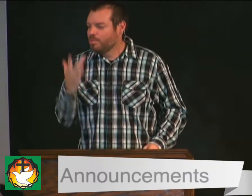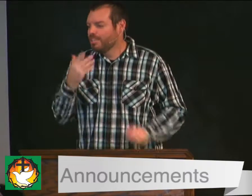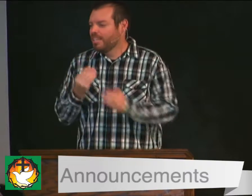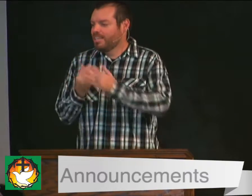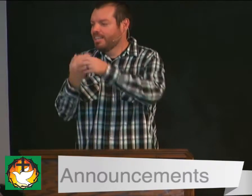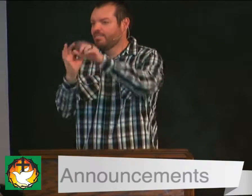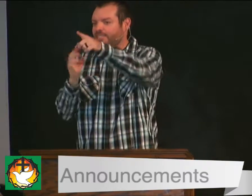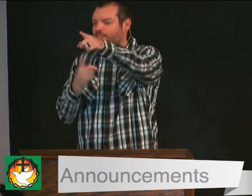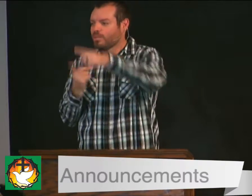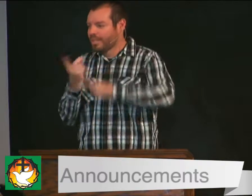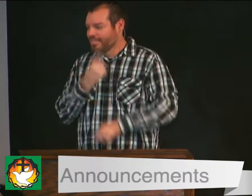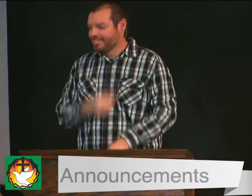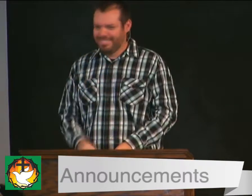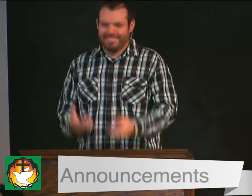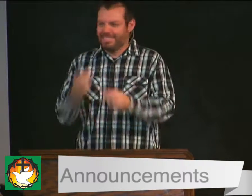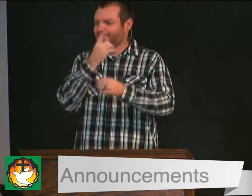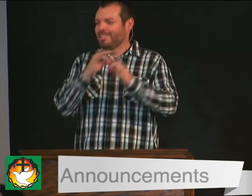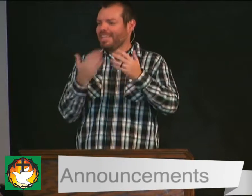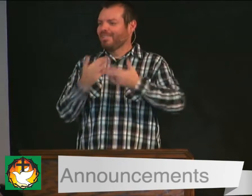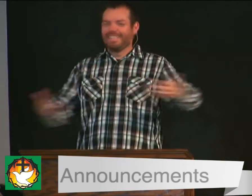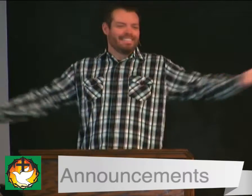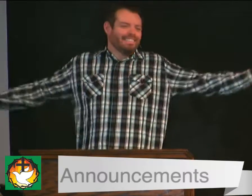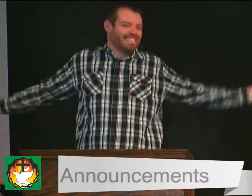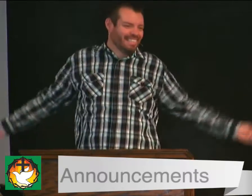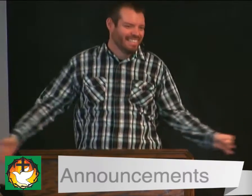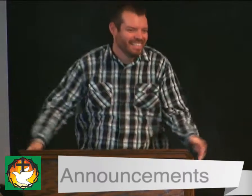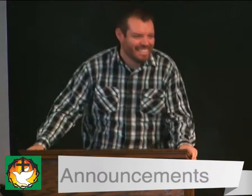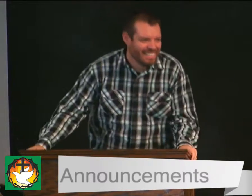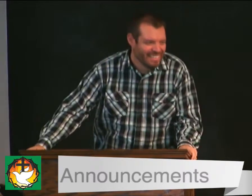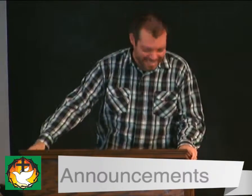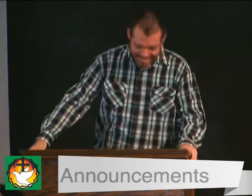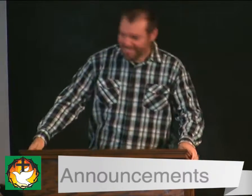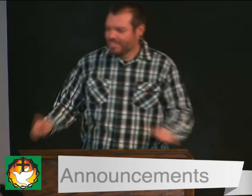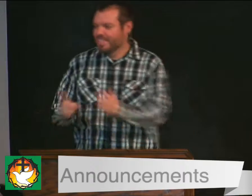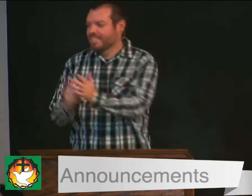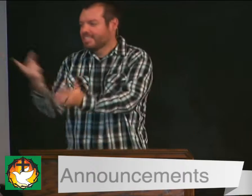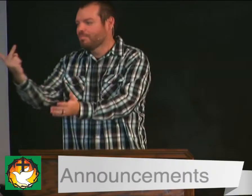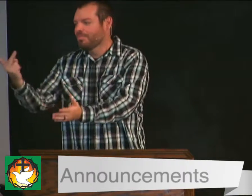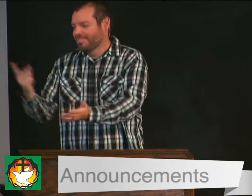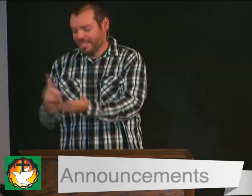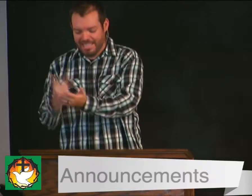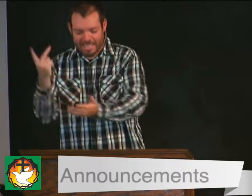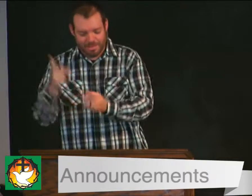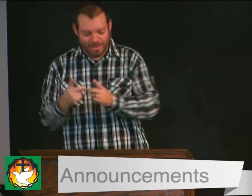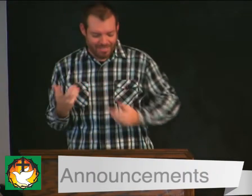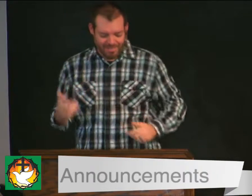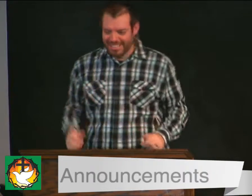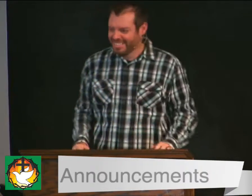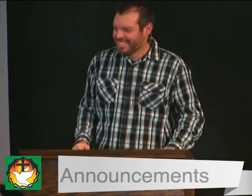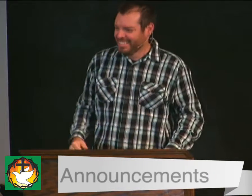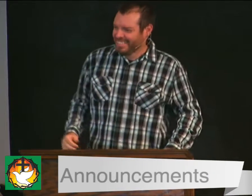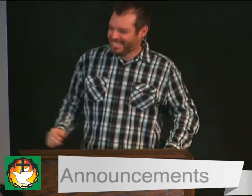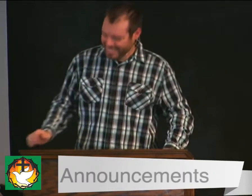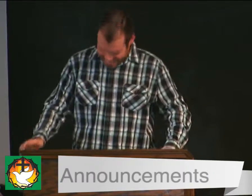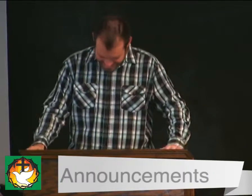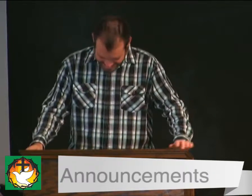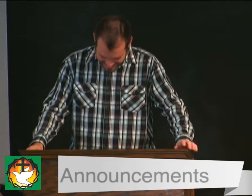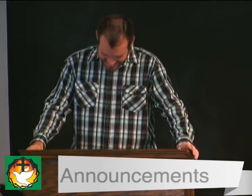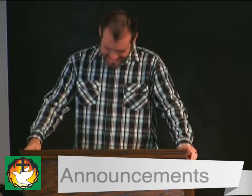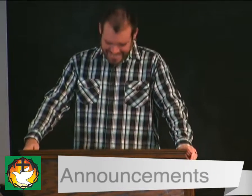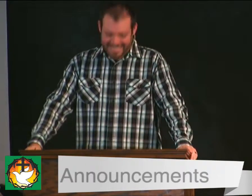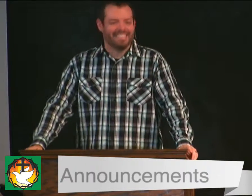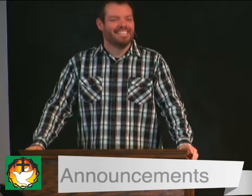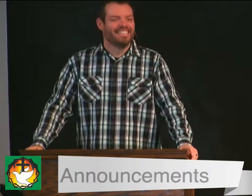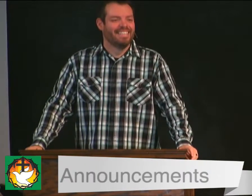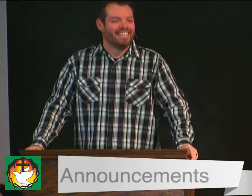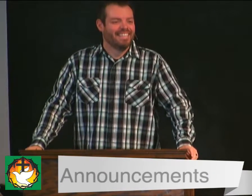For your birthday, you can get a free donut. It's free anyways. You get double. You get double donuts you want.